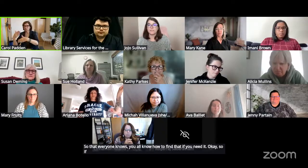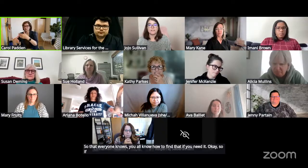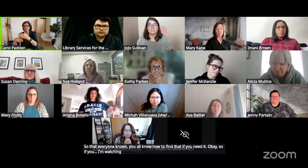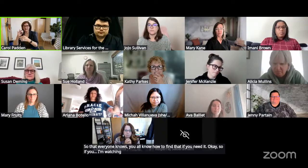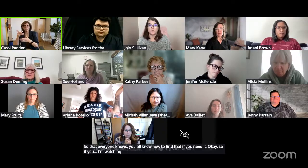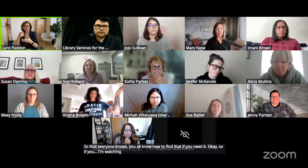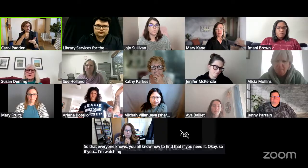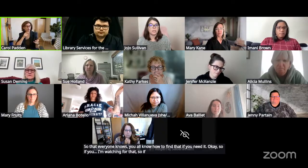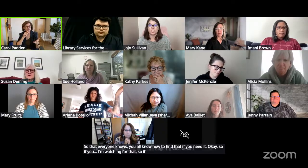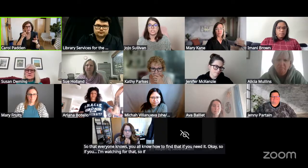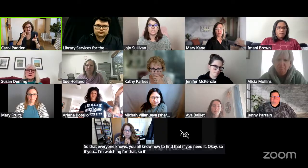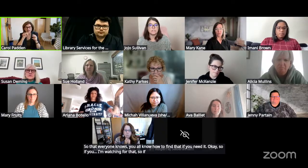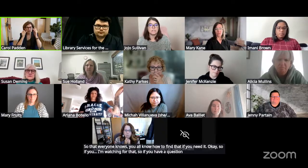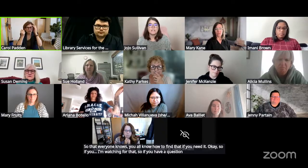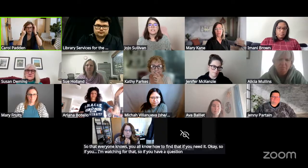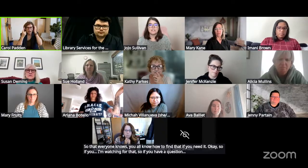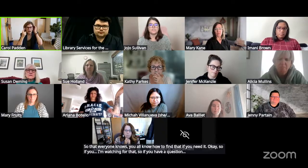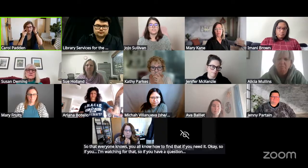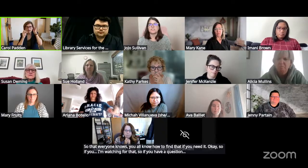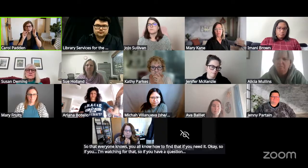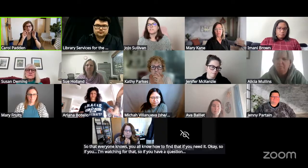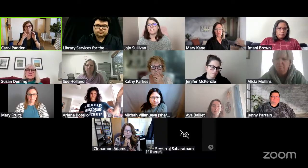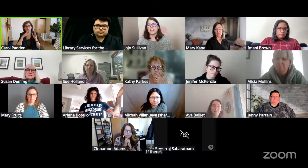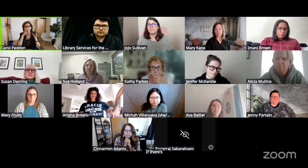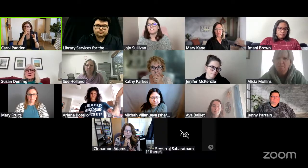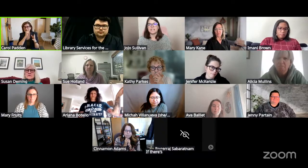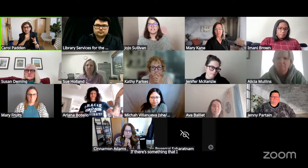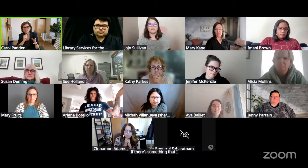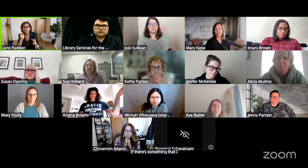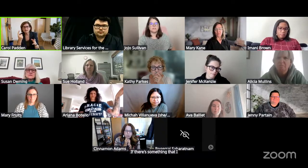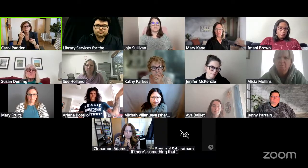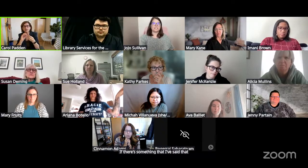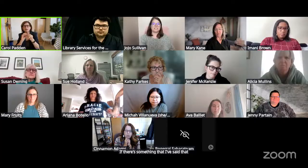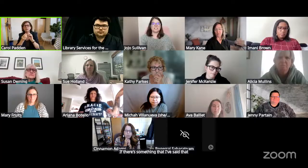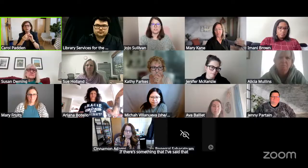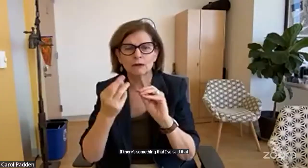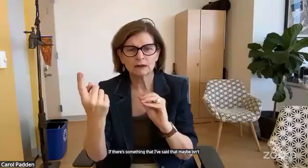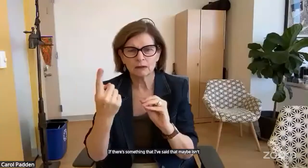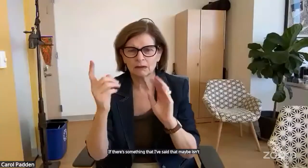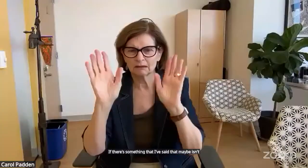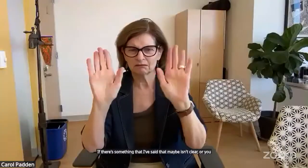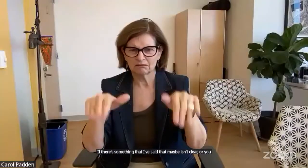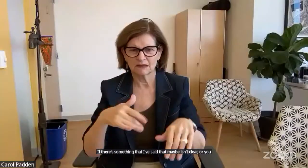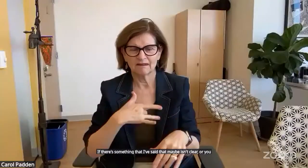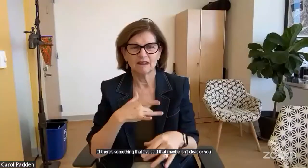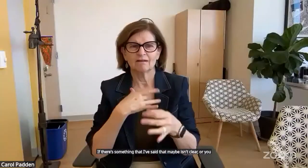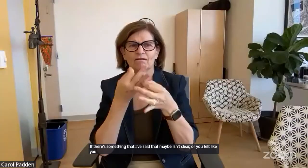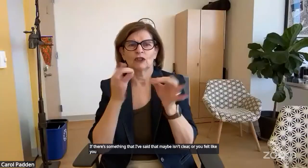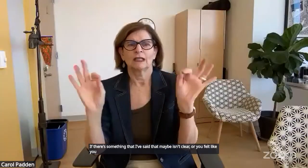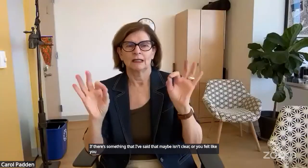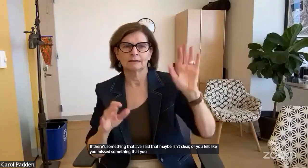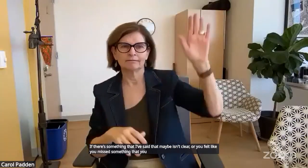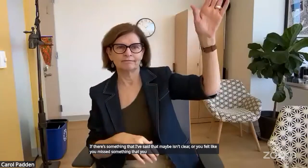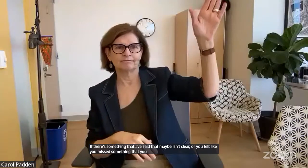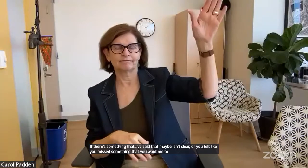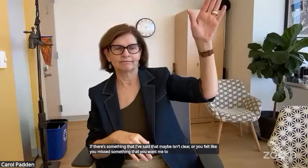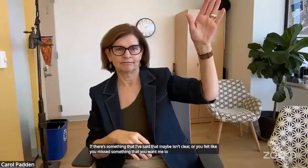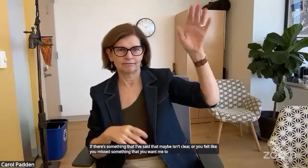that. So if you have a question, if there's something that I've said that maybe isn't clear, or you felt like you missed something that you want me to repeat, feel